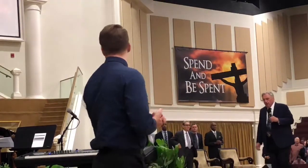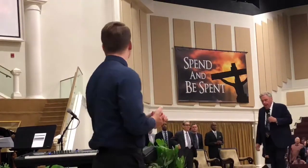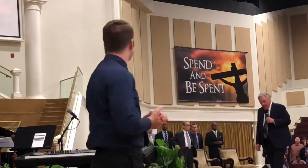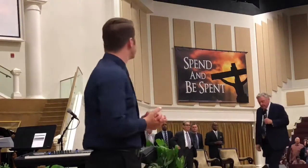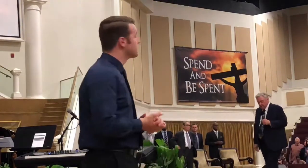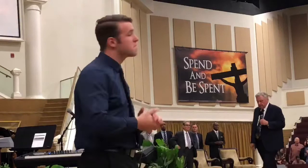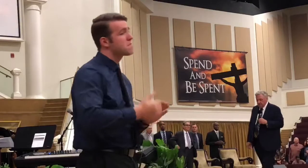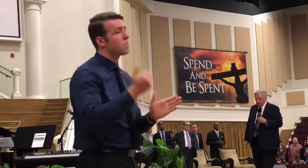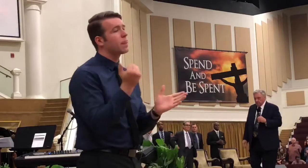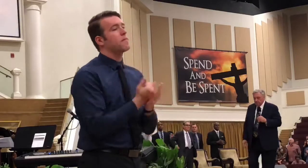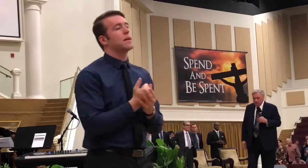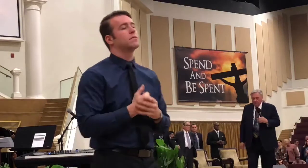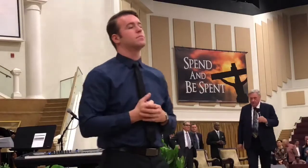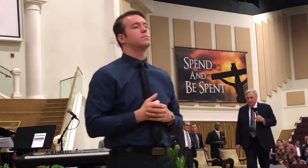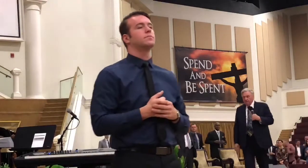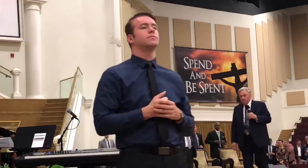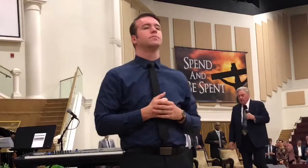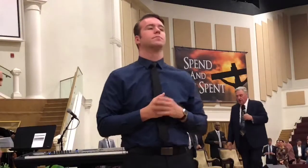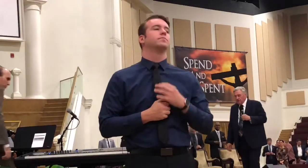Amen.